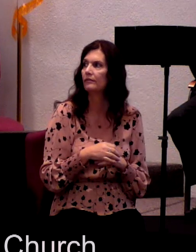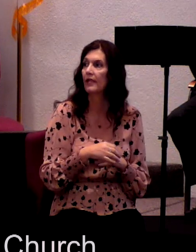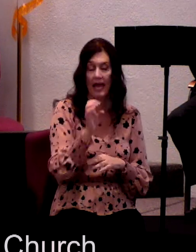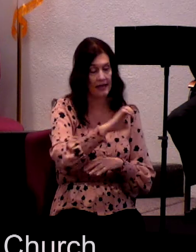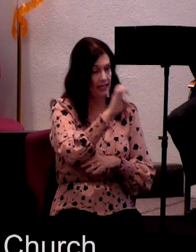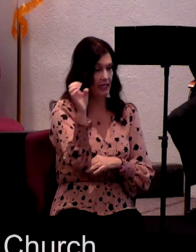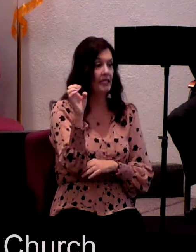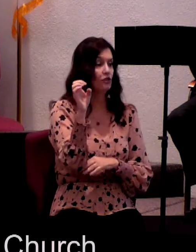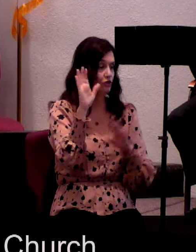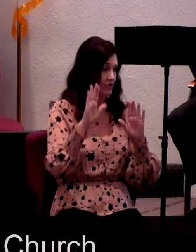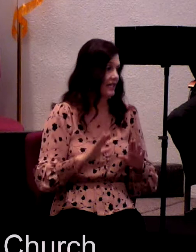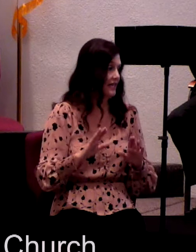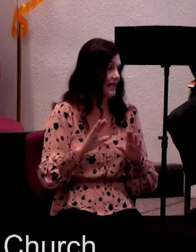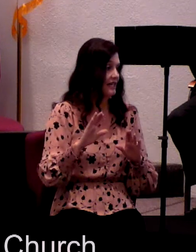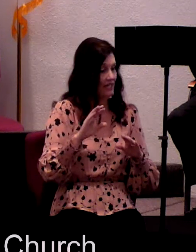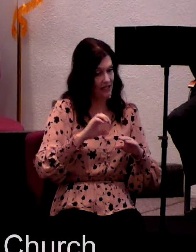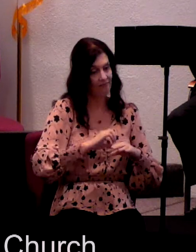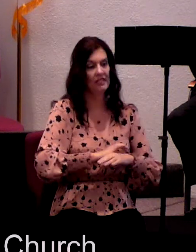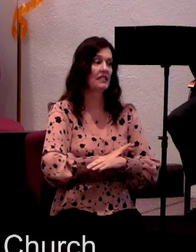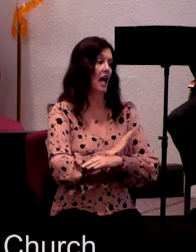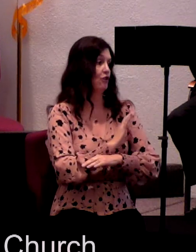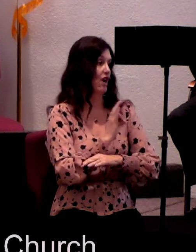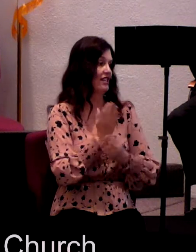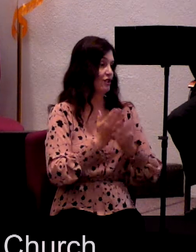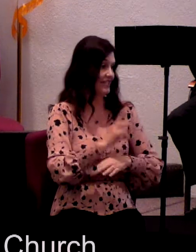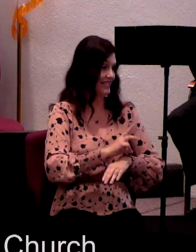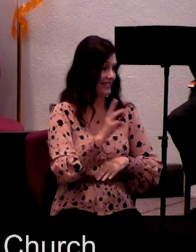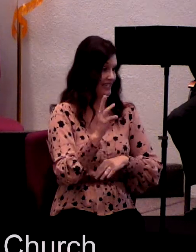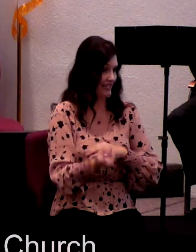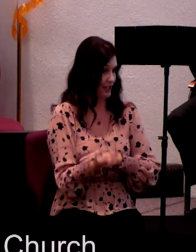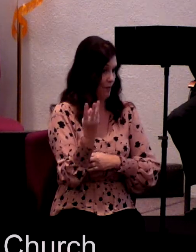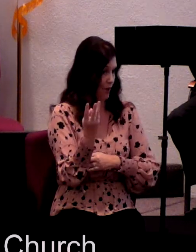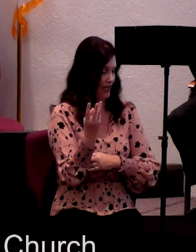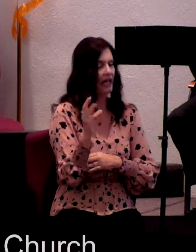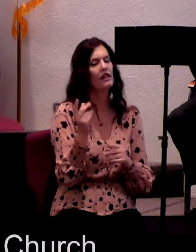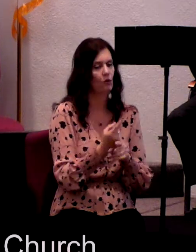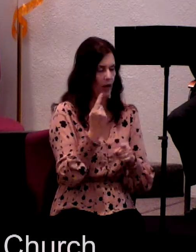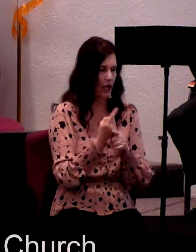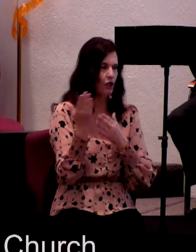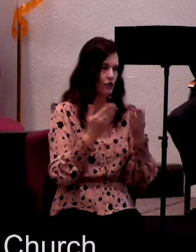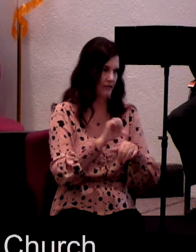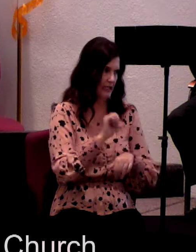Sunday. Sunrise is at 6 a.m. and then our regular worship service at 10.